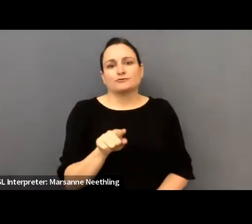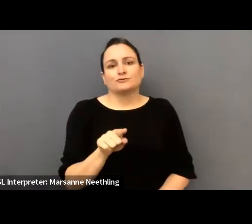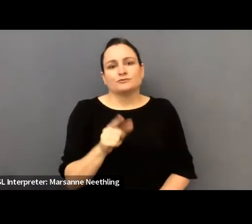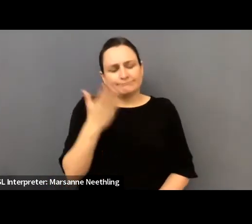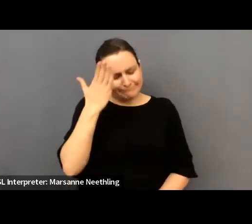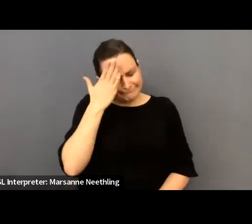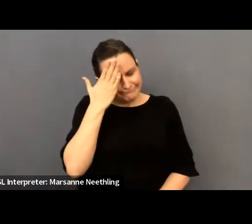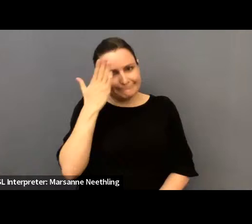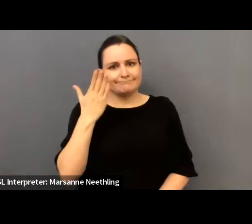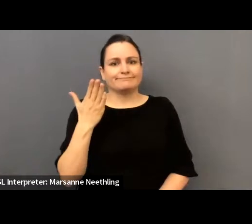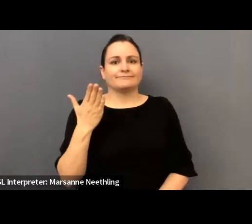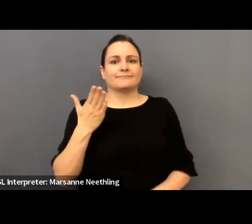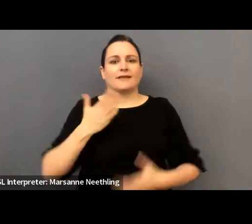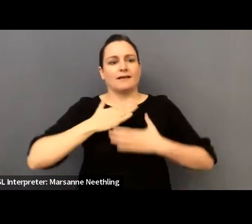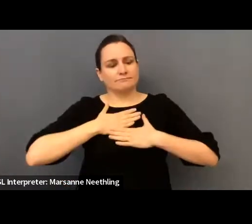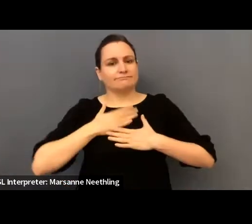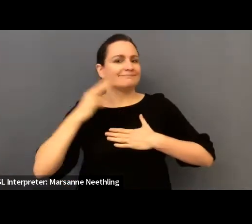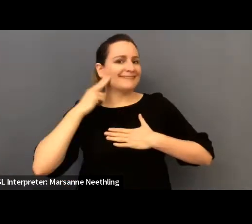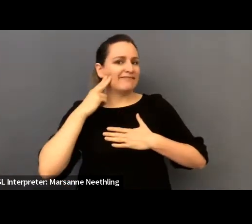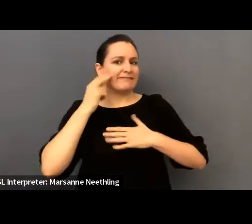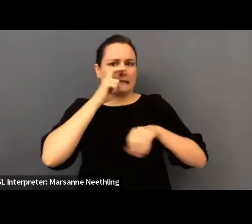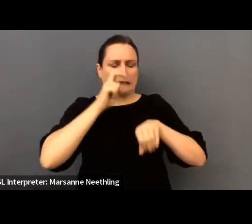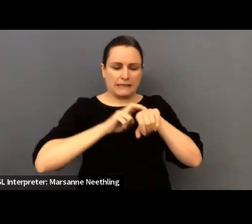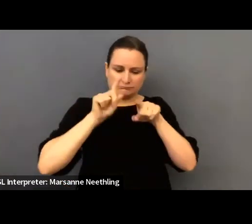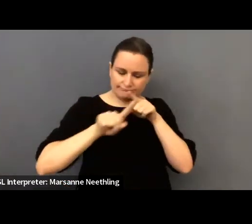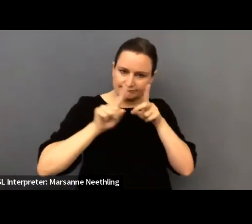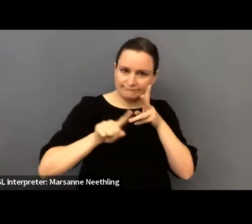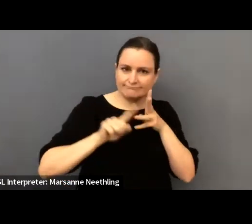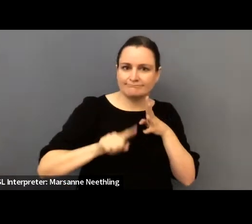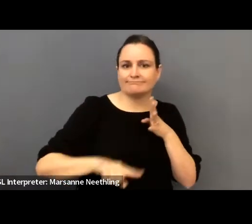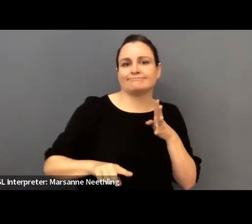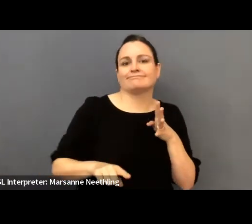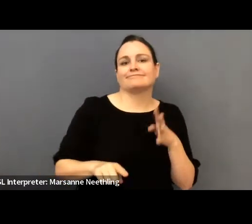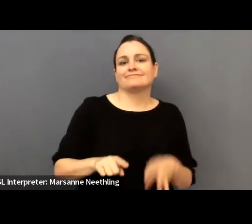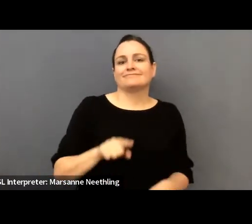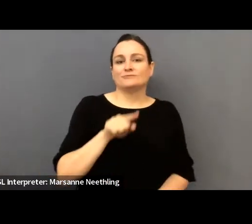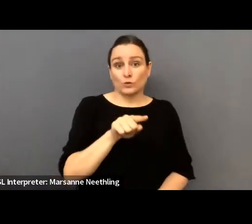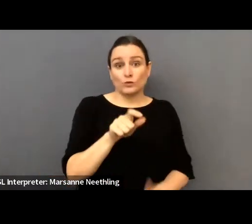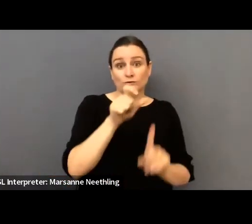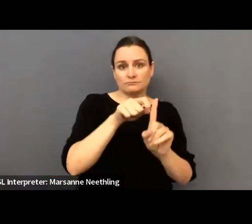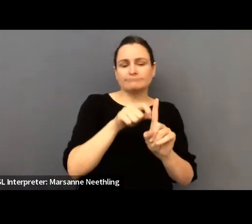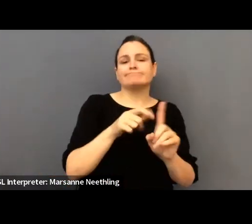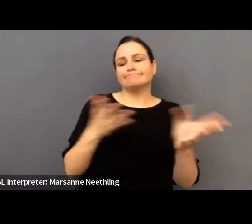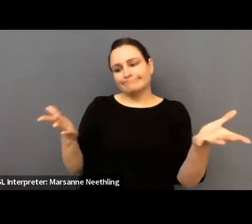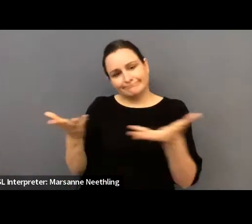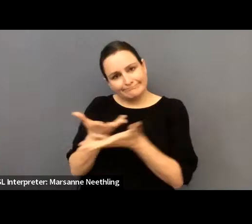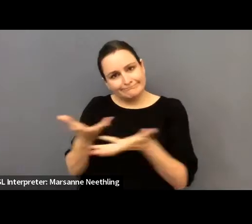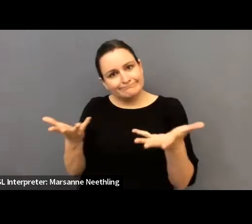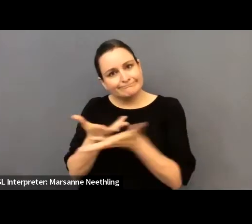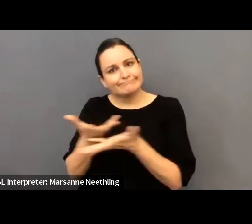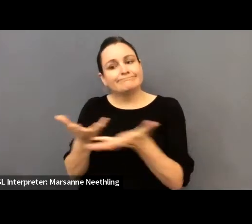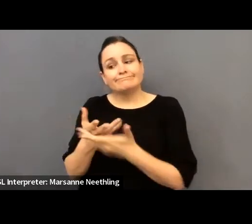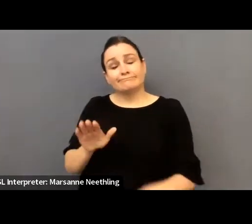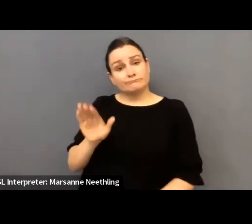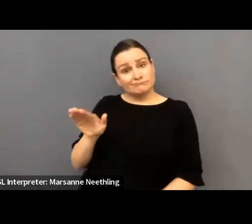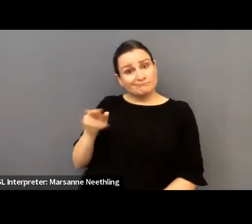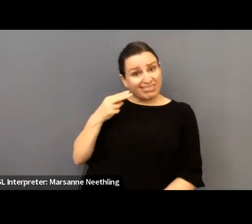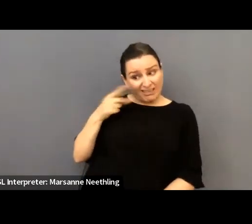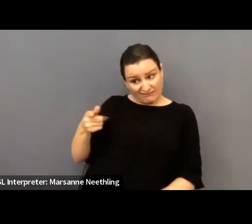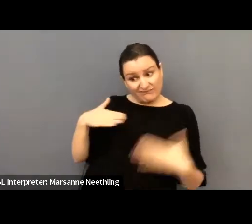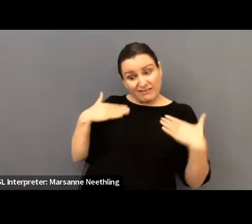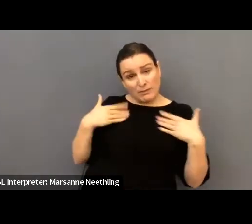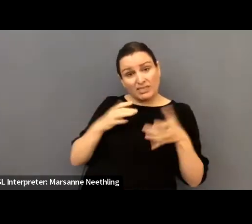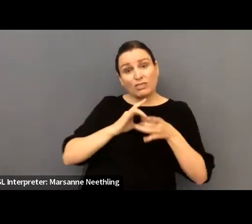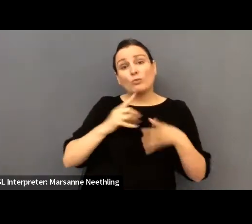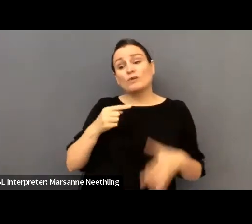as interest, and can speak to them directly to find out whether they are happy with the sign language interpreter service. Is there something